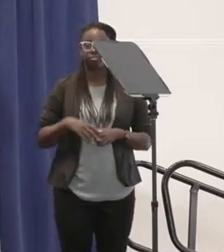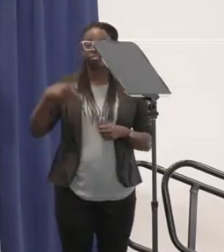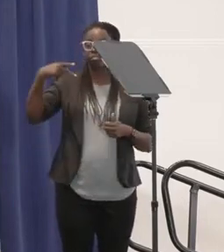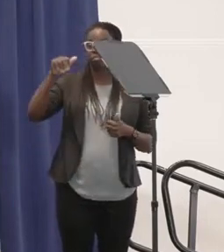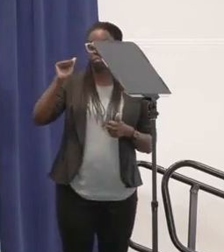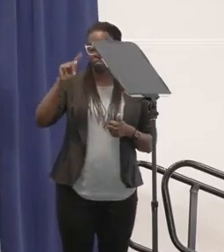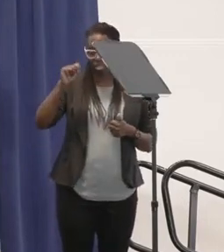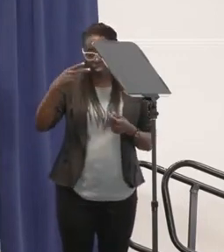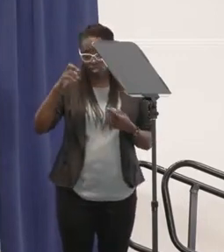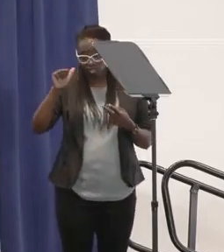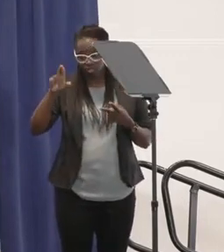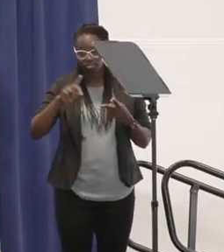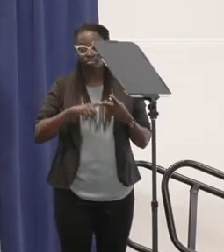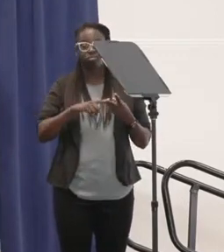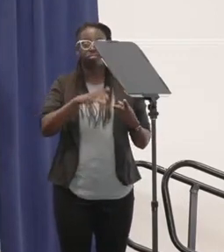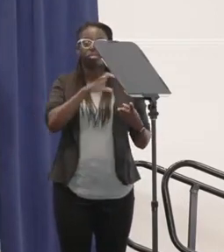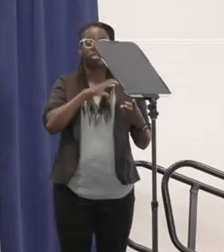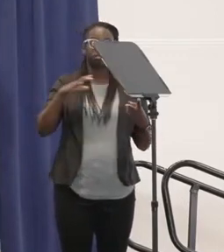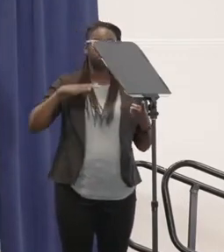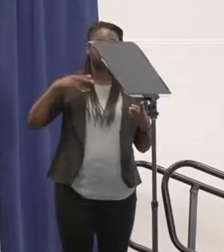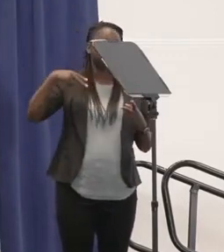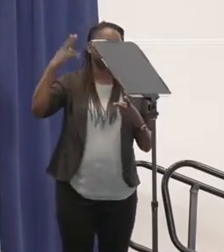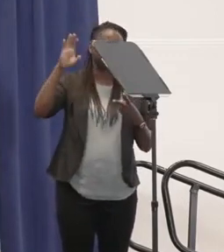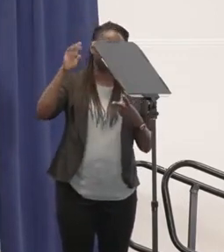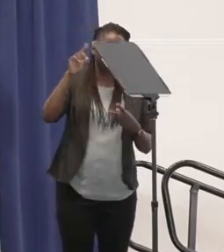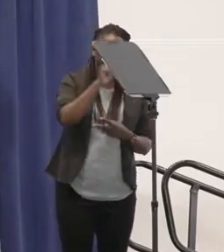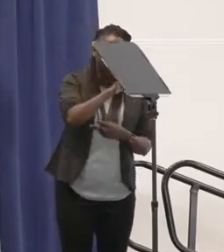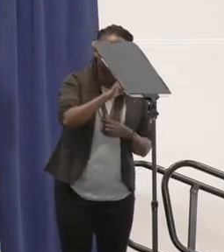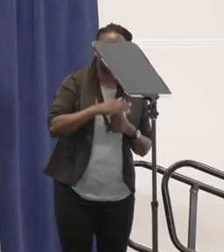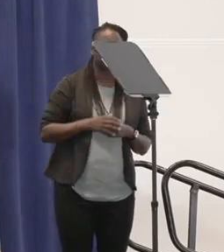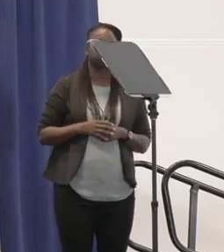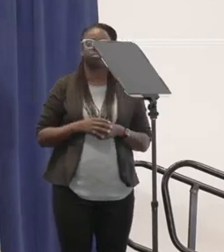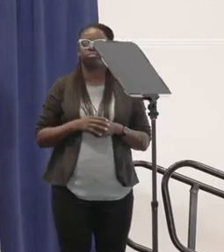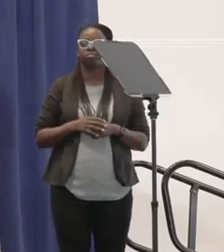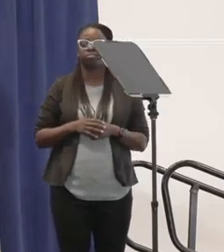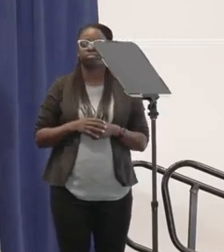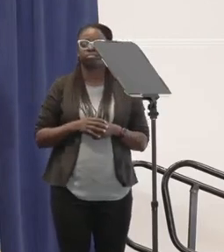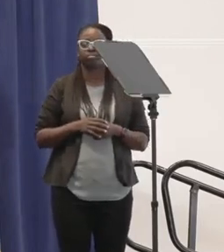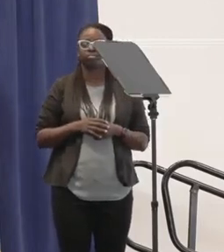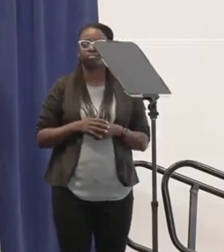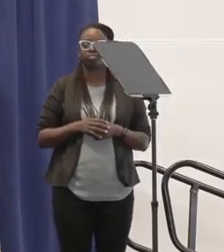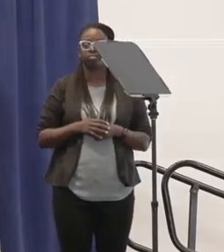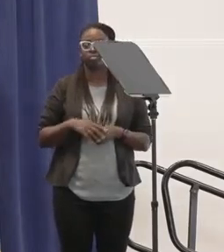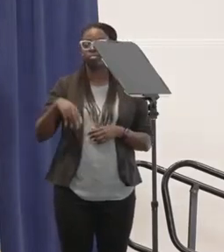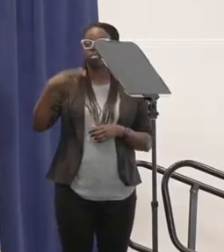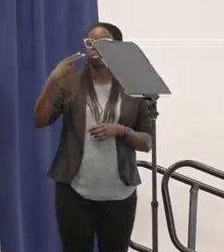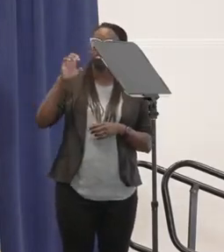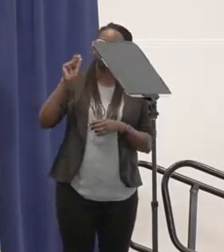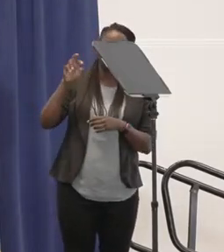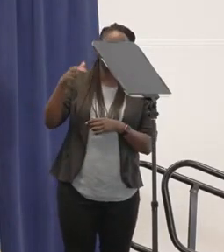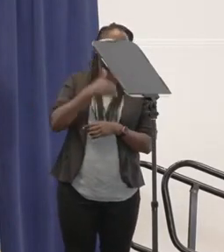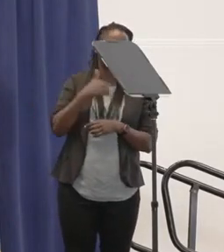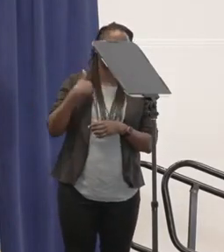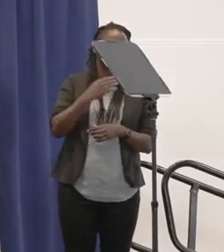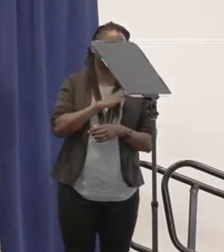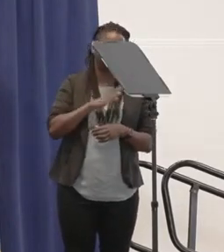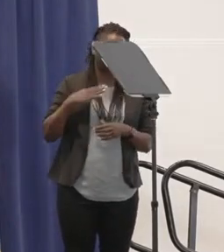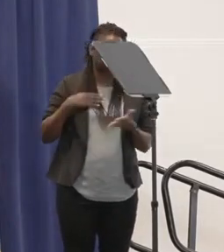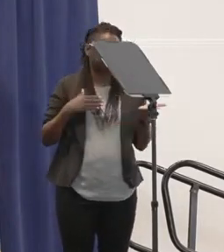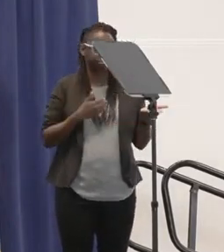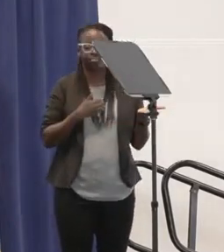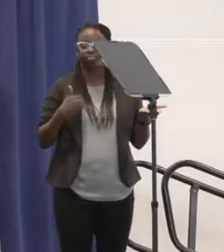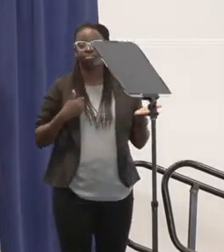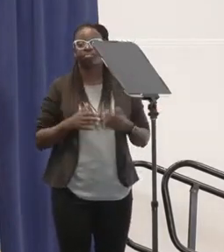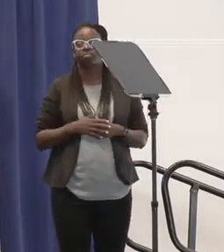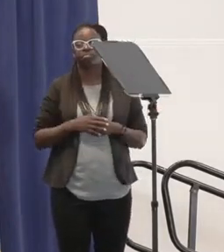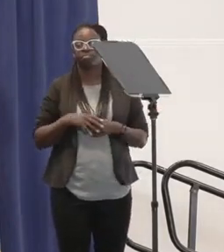Ed, Noe Ortega, our undersecretaries, members of our board. We're just so delighted to be with all of